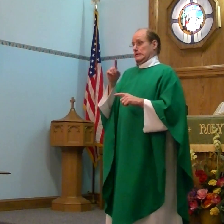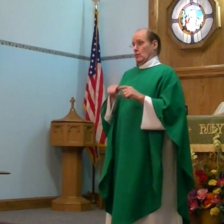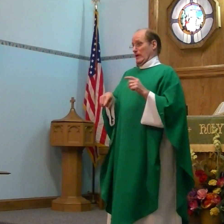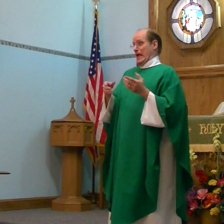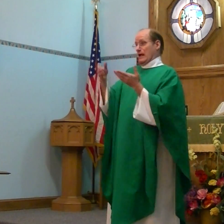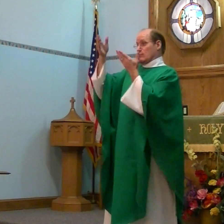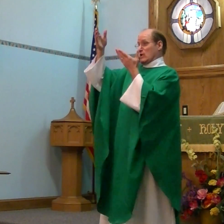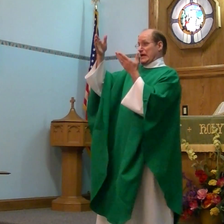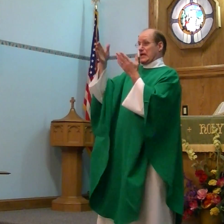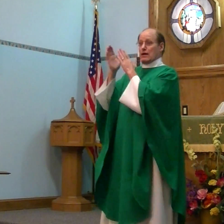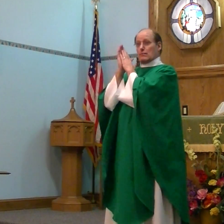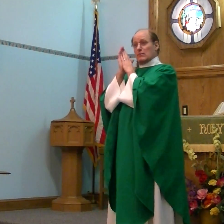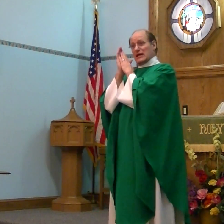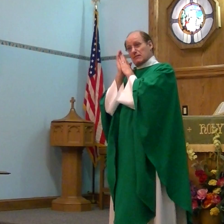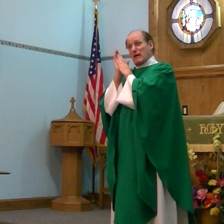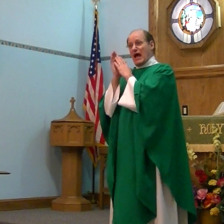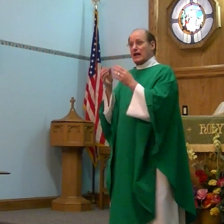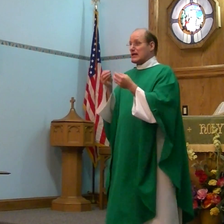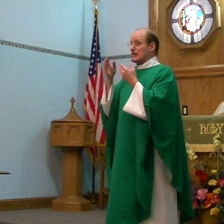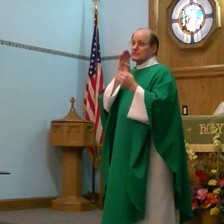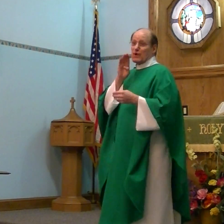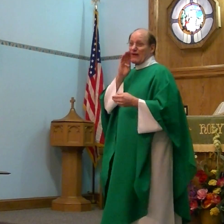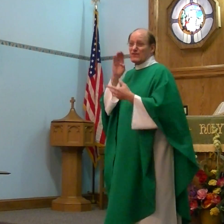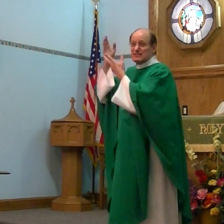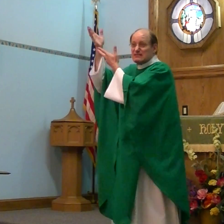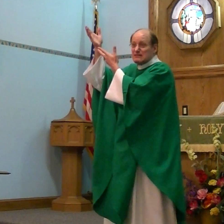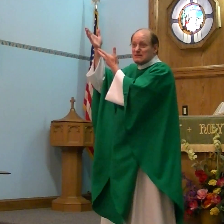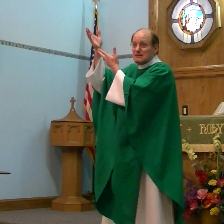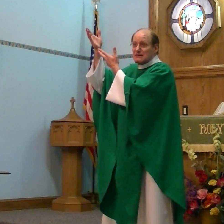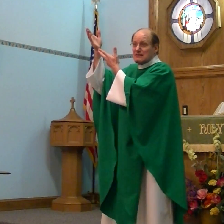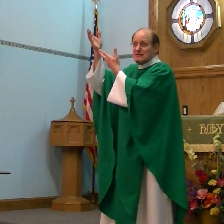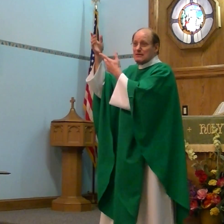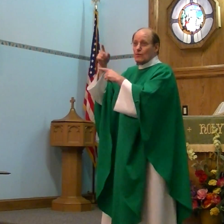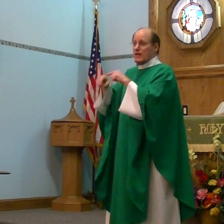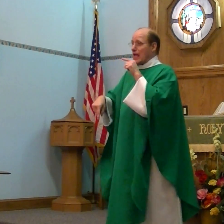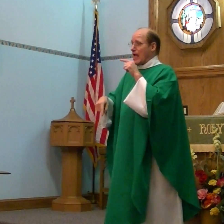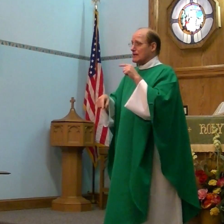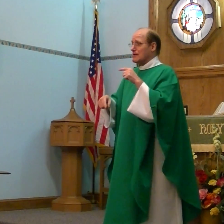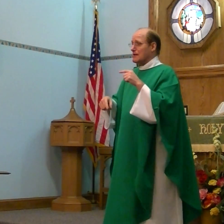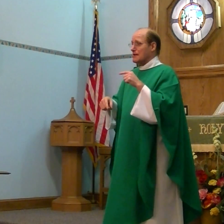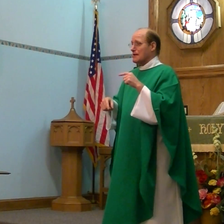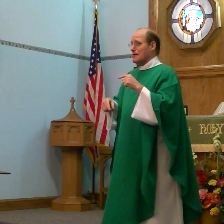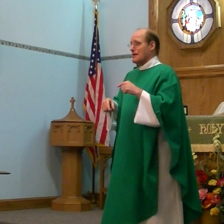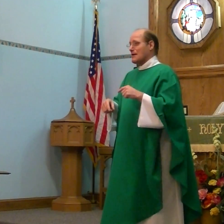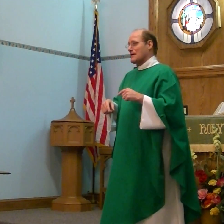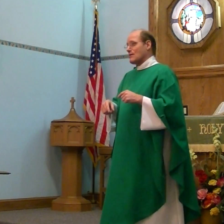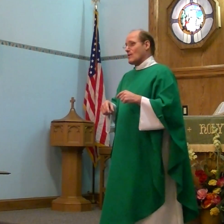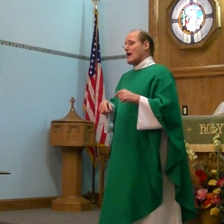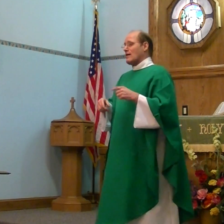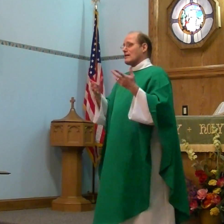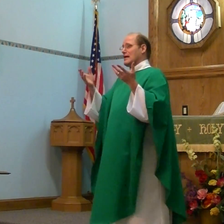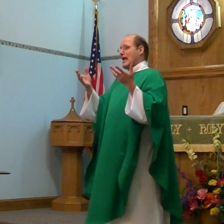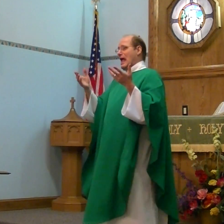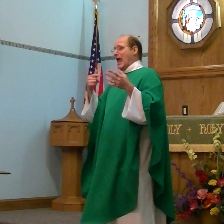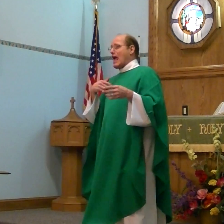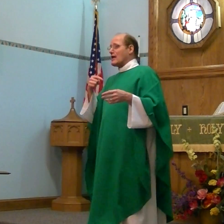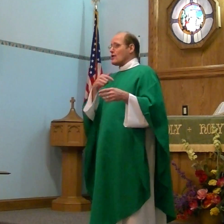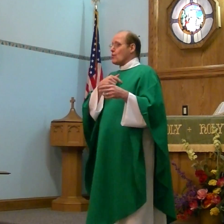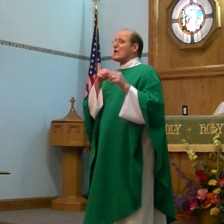We can't bring him and manage his breakfast. I'm afraid of him. Well, and we